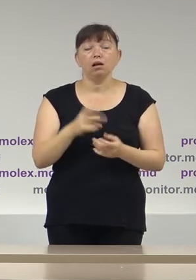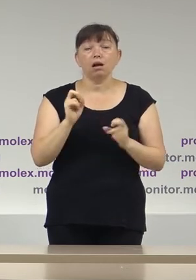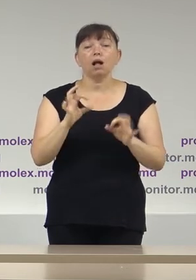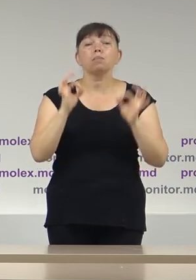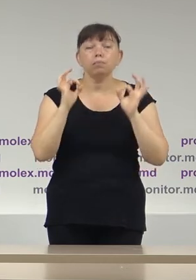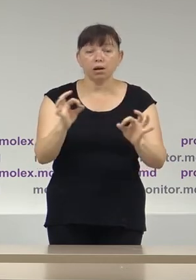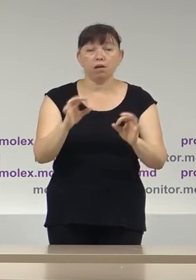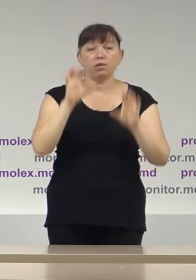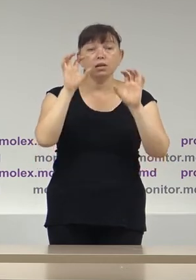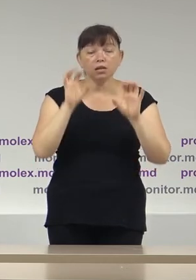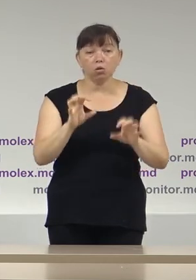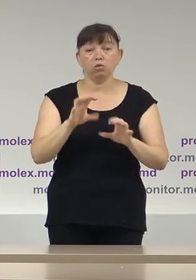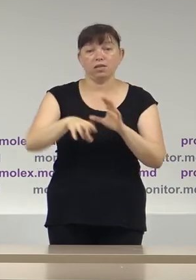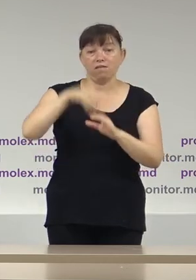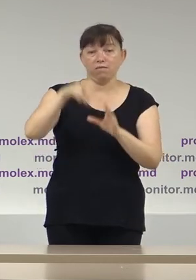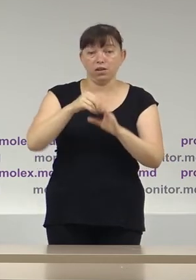endanger the